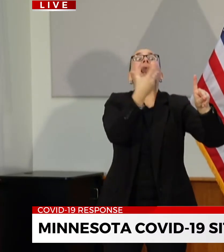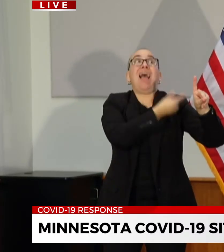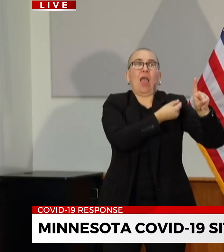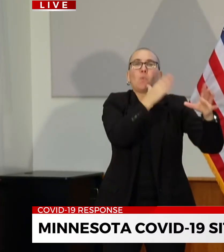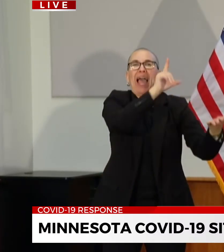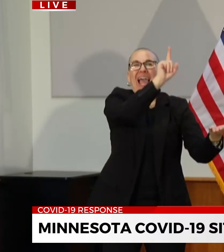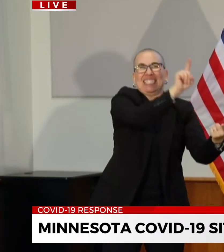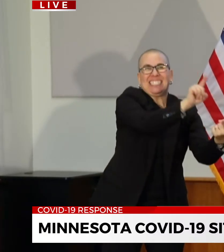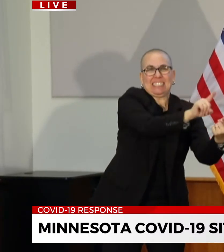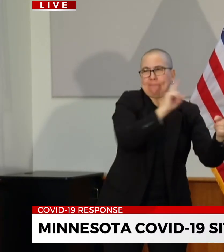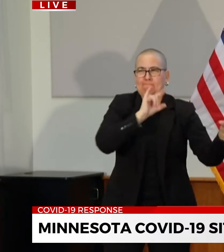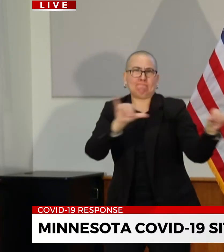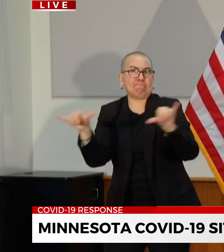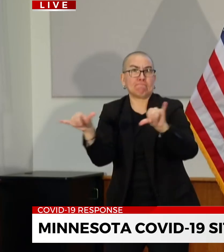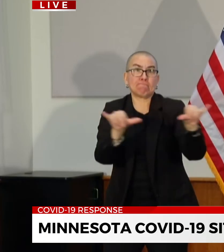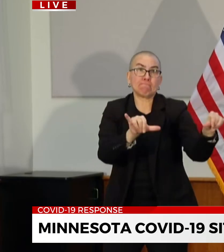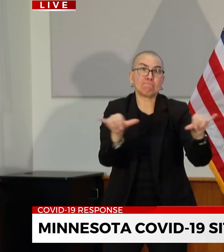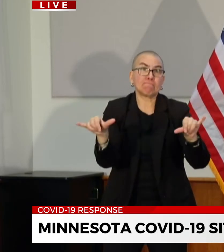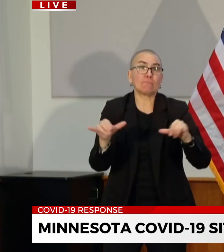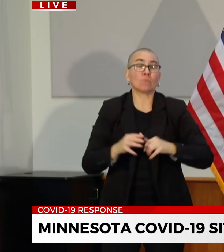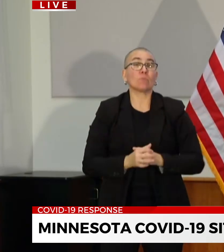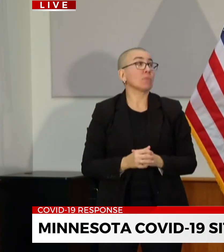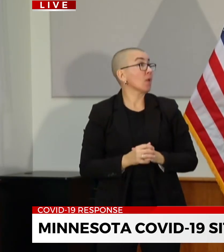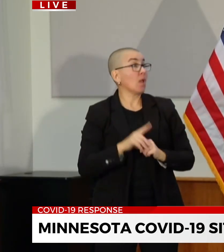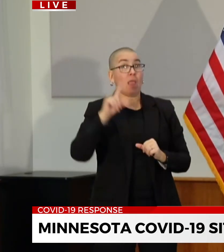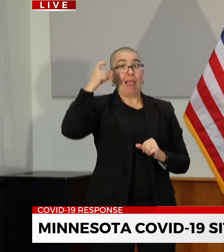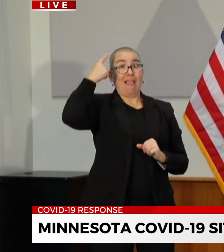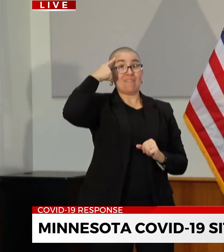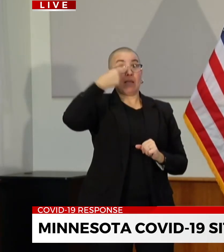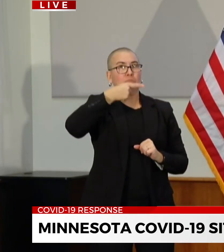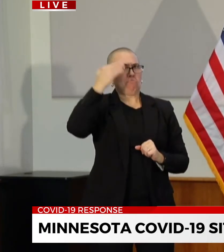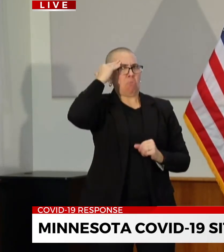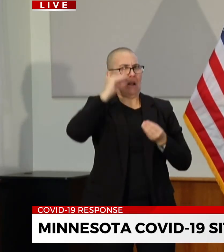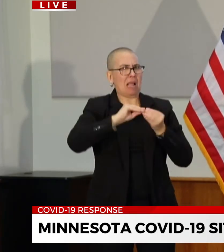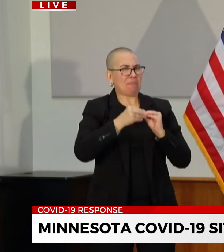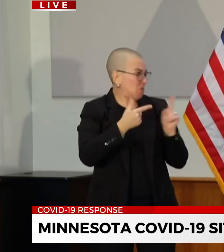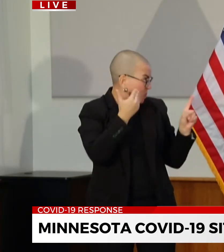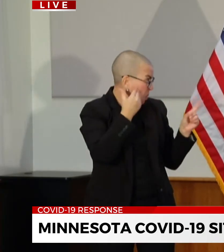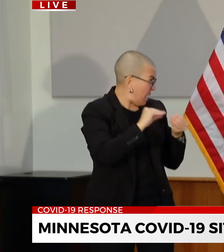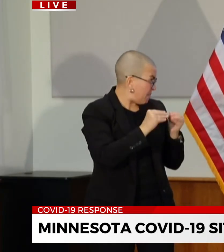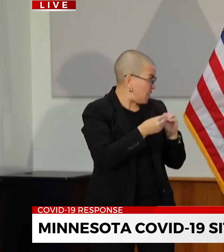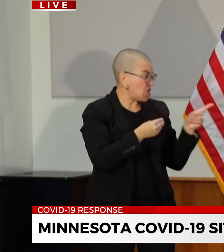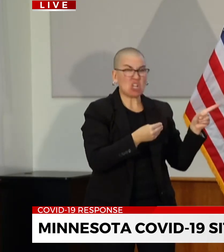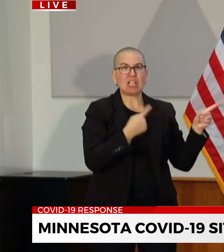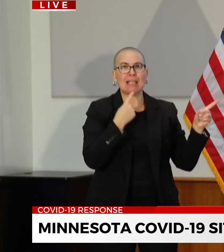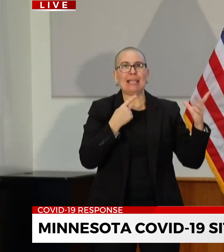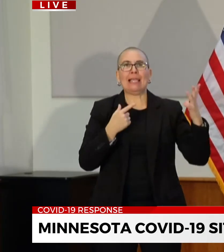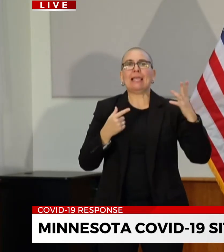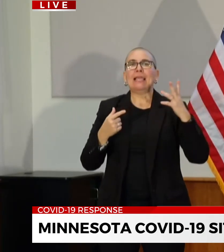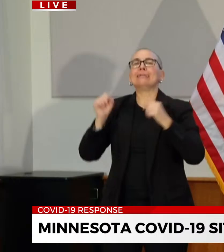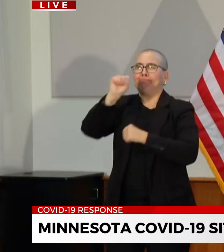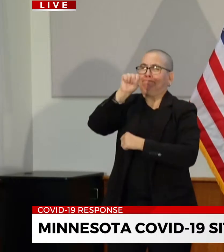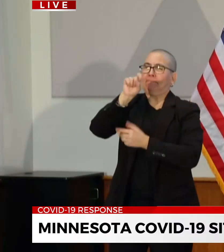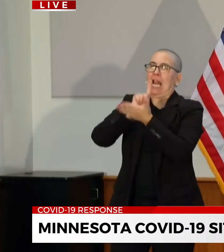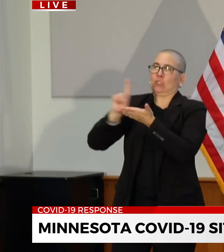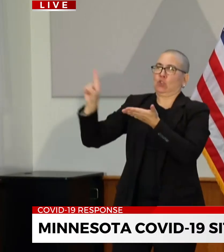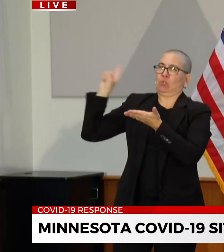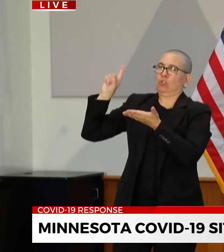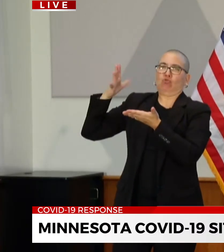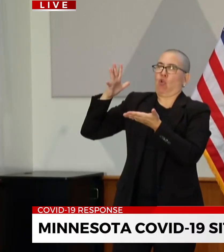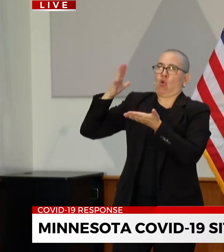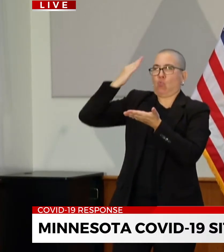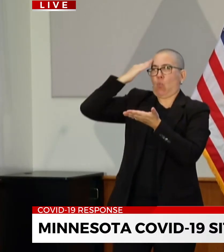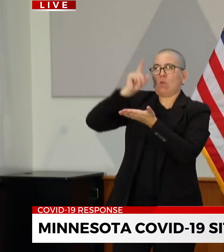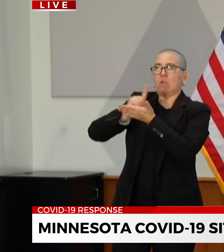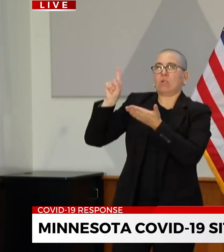well. Knowing the governor, who often knows the data before I do, I don't know if you happen to know, Governor. Last week, it was unseasonably low, I